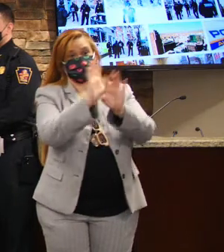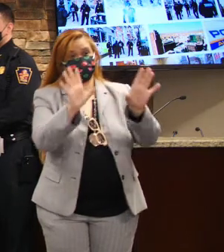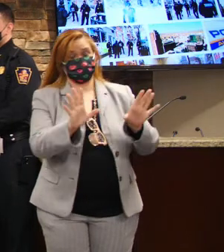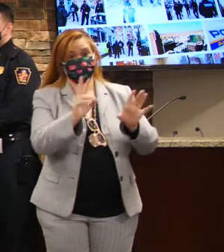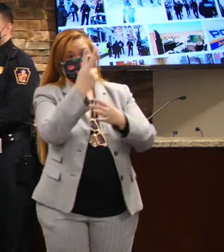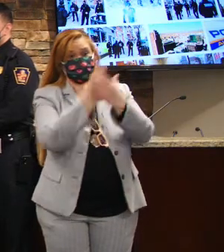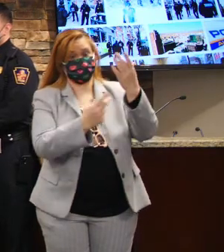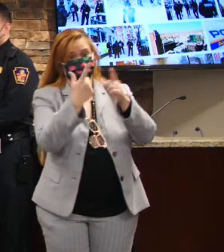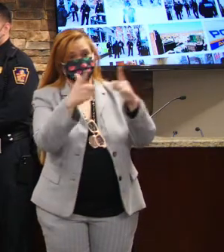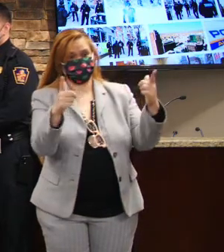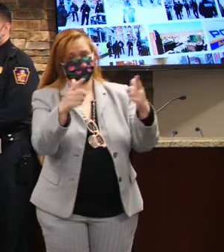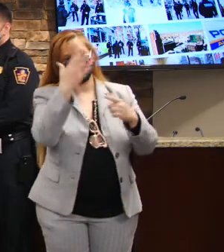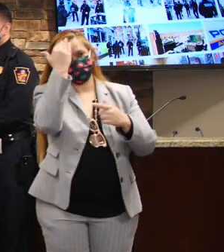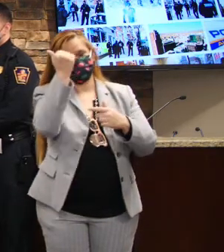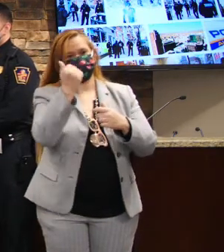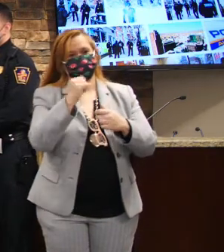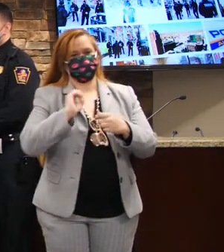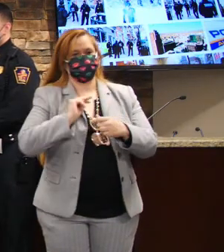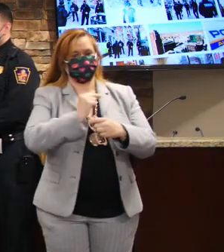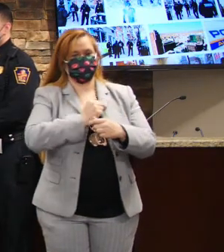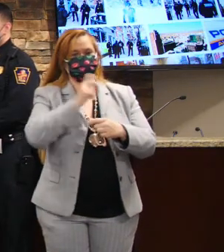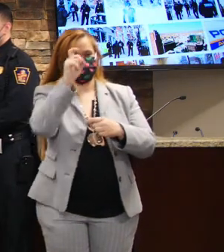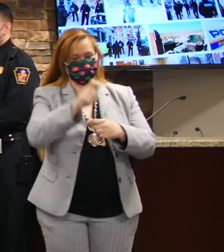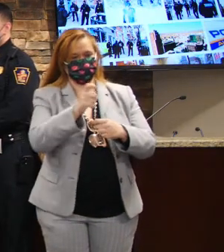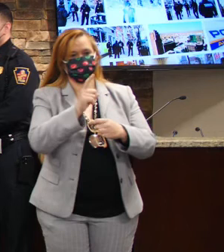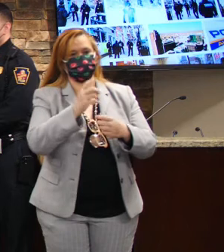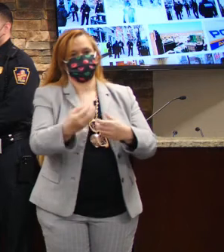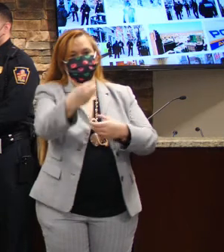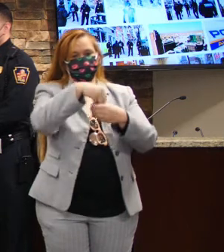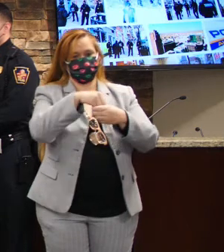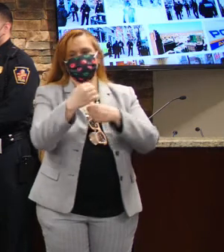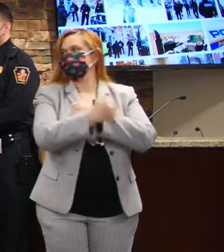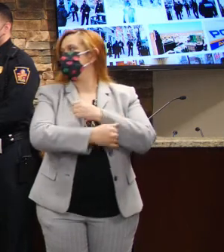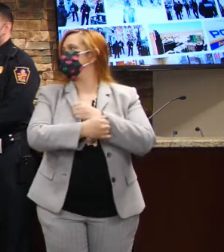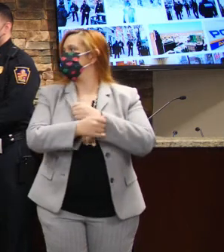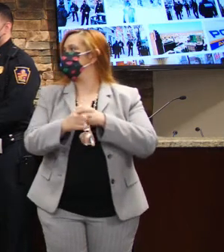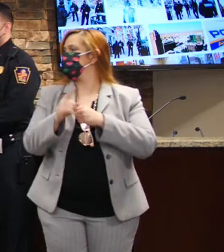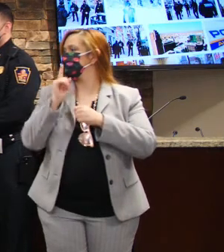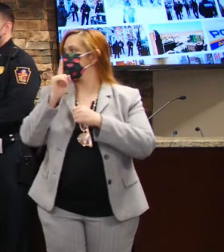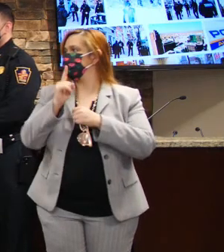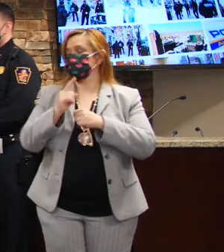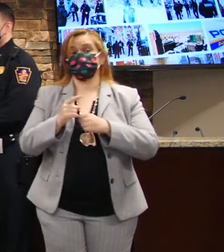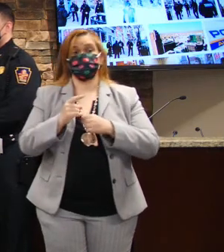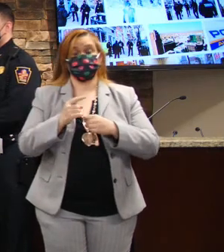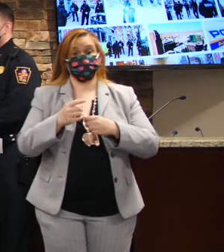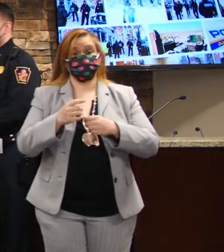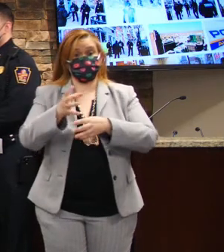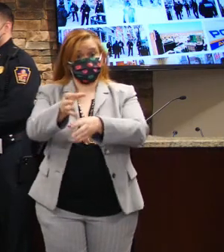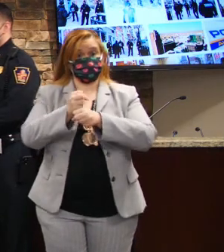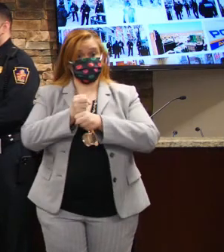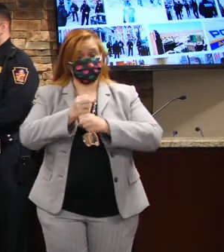this opportunity and connecting with our citizens. I'm now going to step aside and let someone who has experienced the Citizens Police